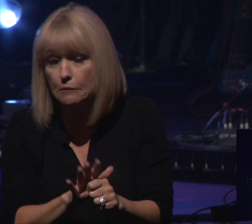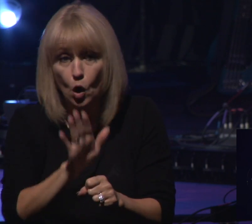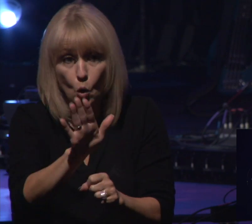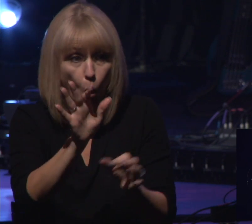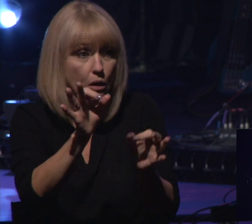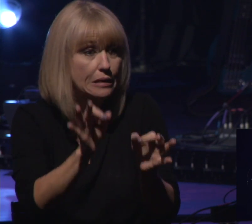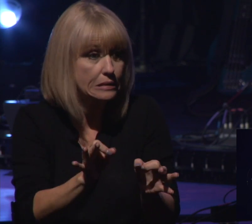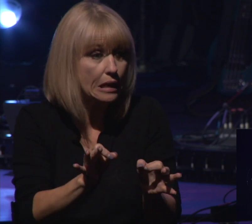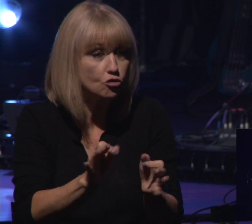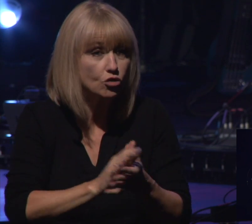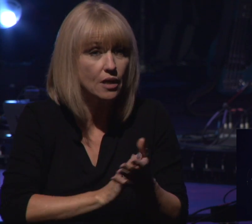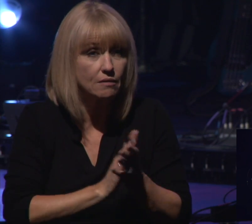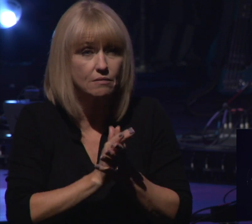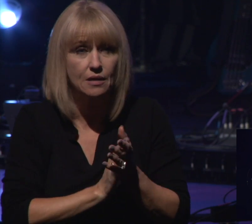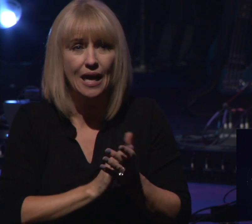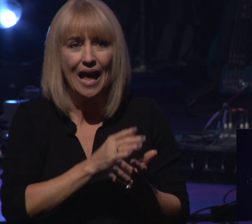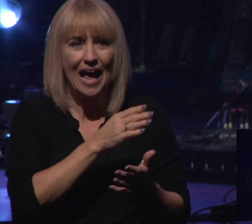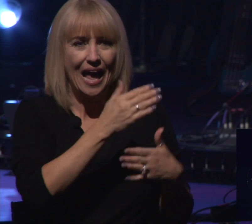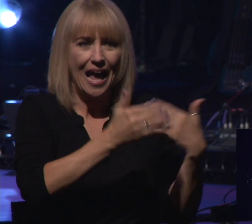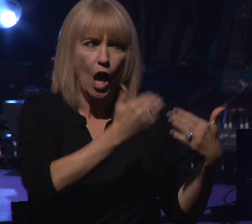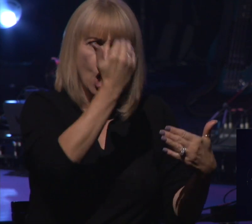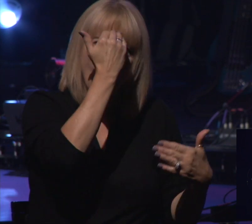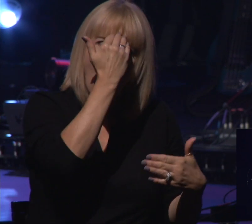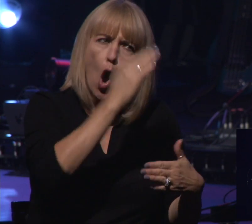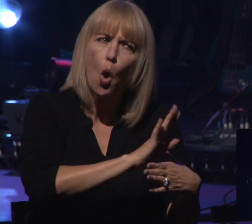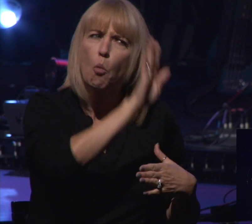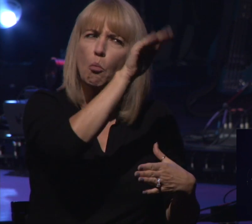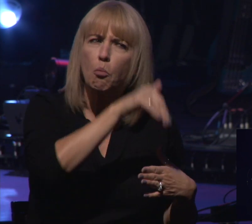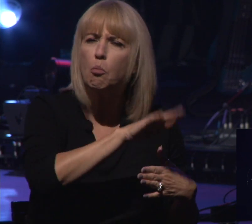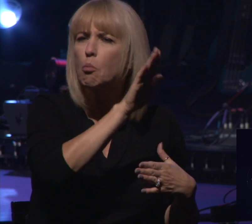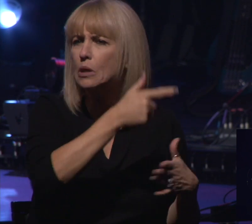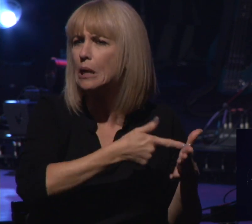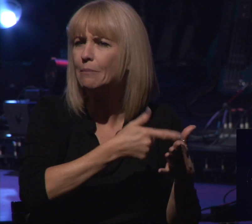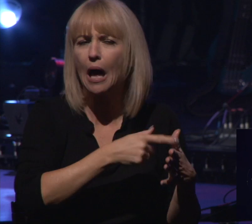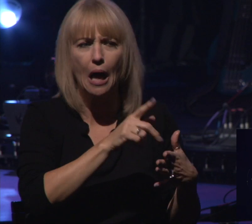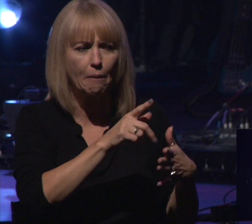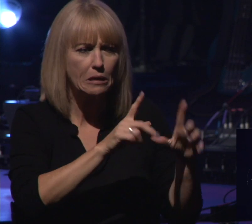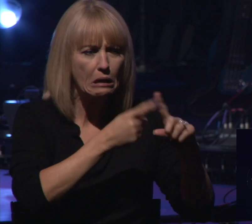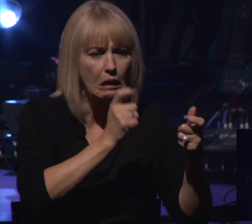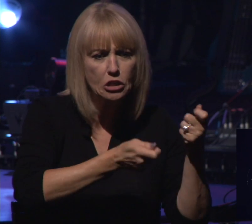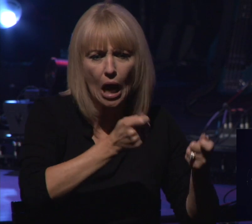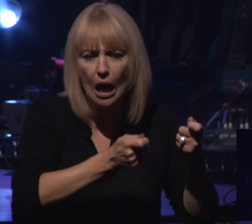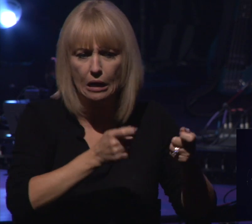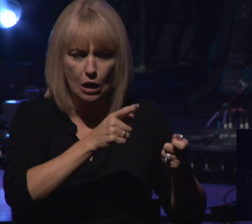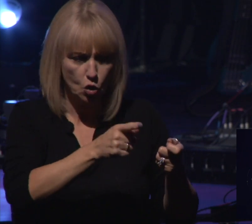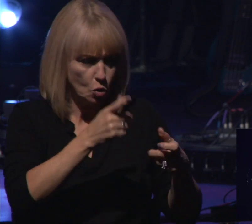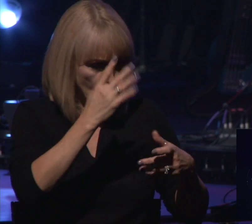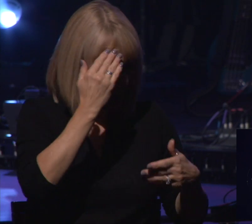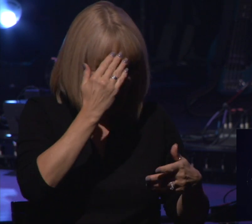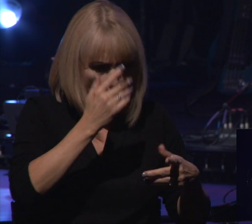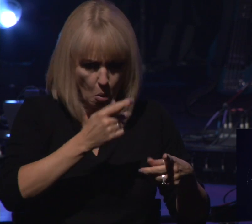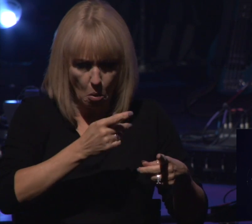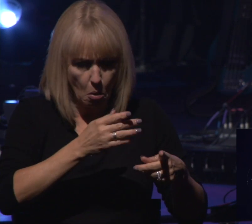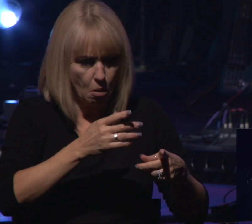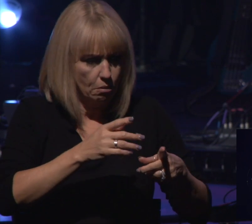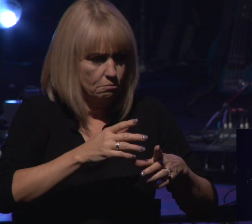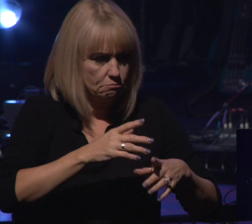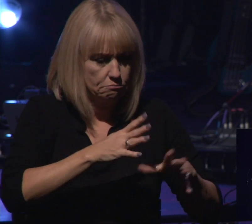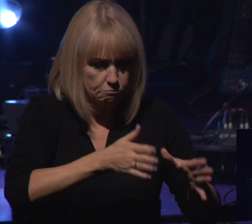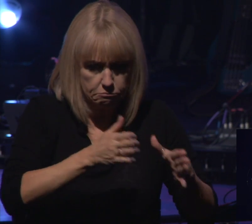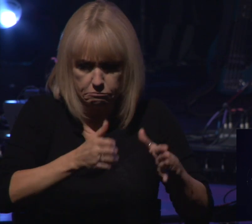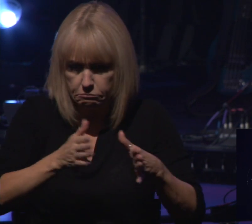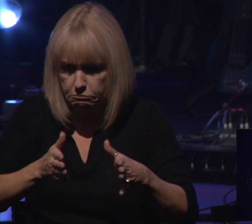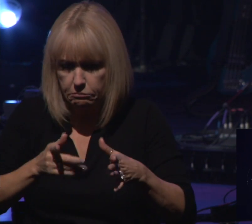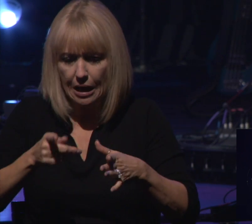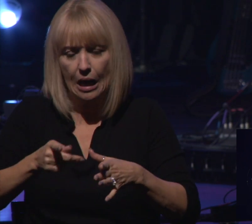a step. These can kind of evolve from one to the next, but this is a sit down and deciding, is this a friend that I'm going to say,